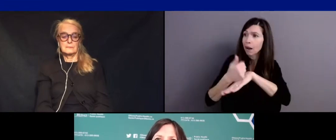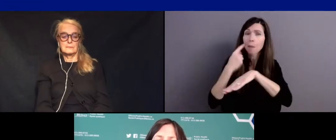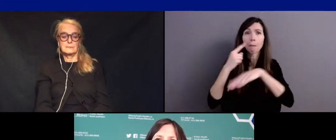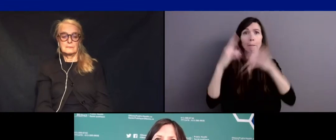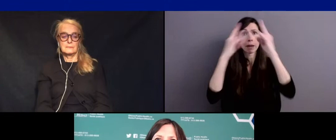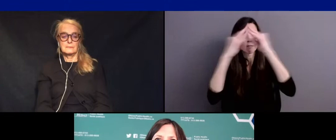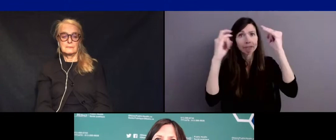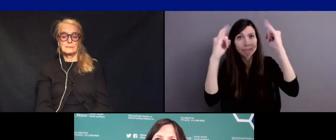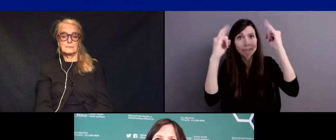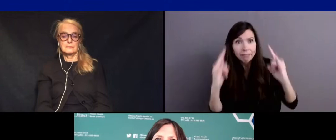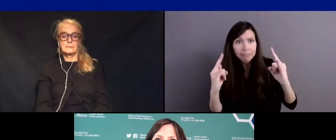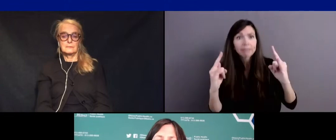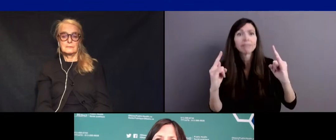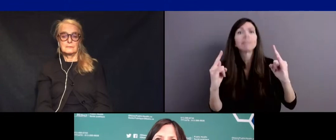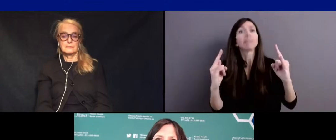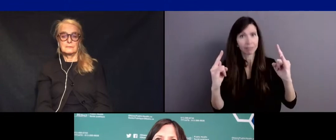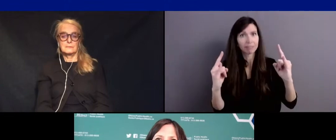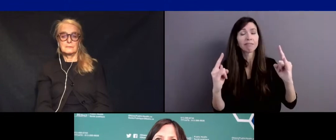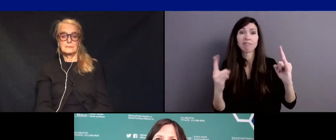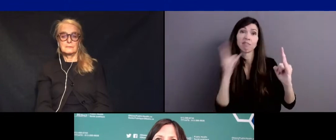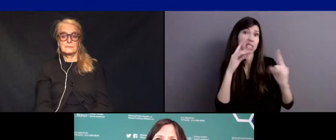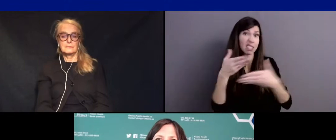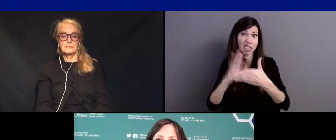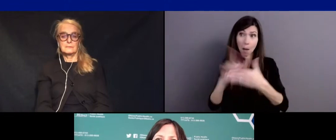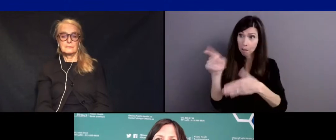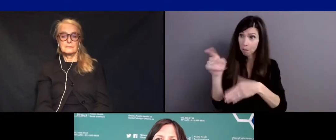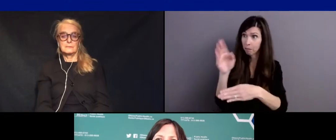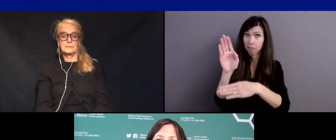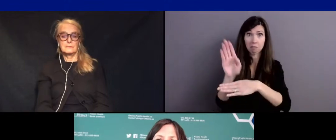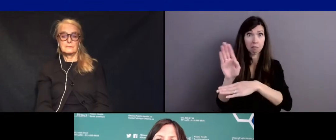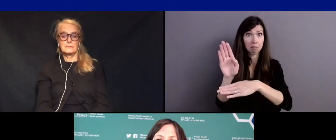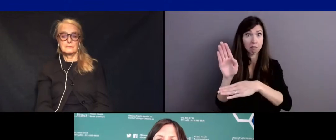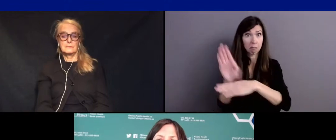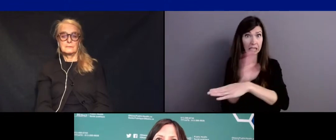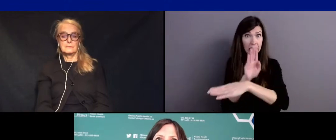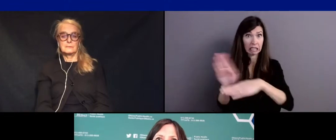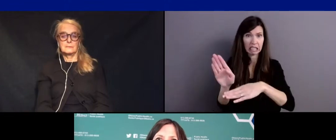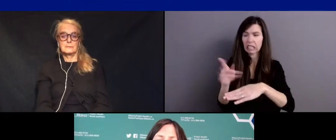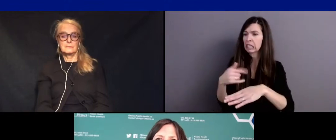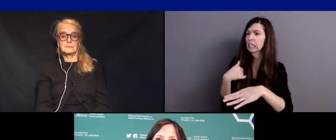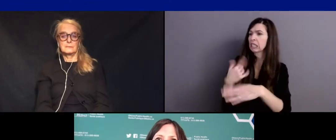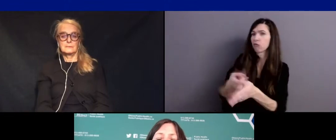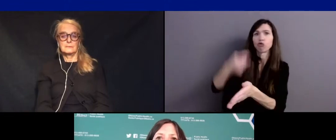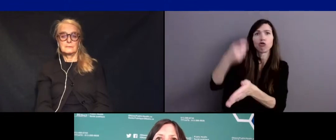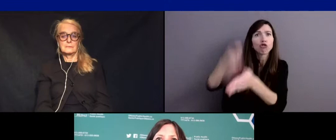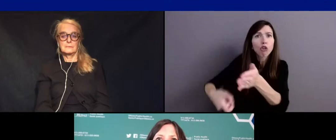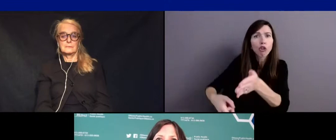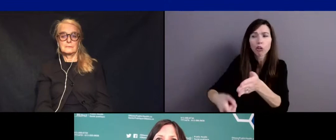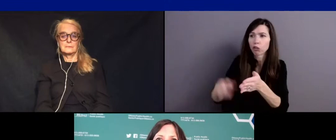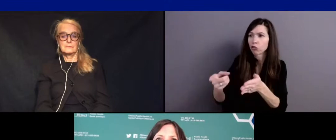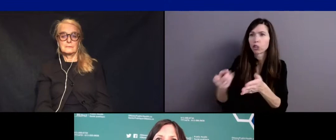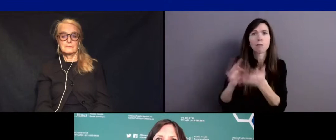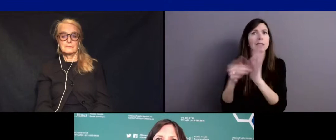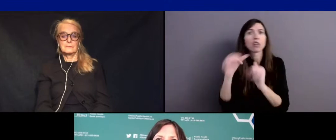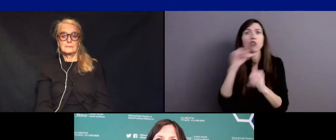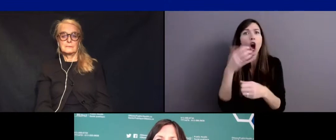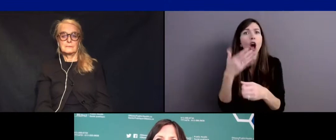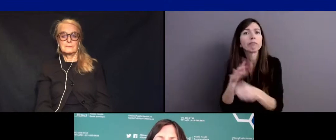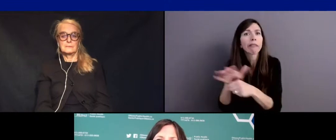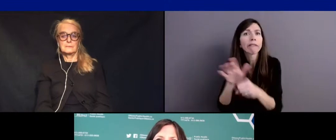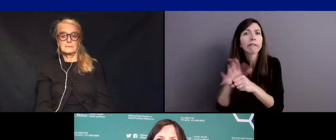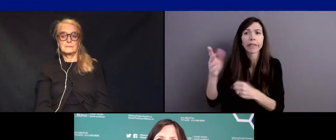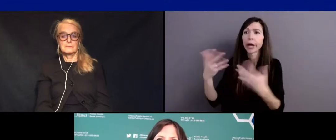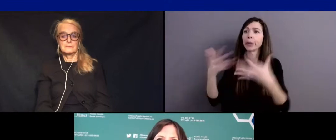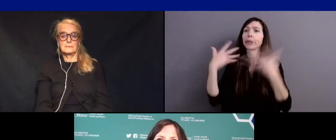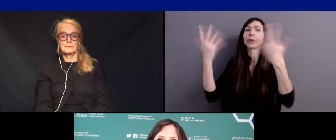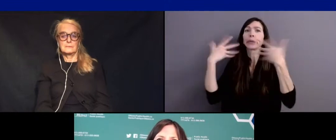or warned of fines for having tents up that weren't open with the right amount of airflow, excuse me. And I'm